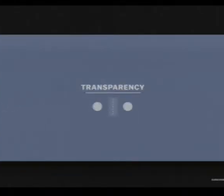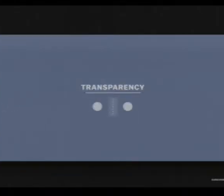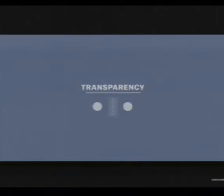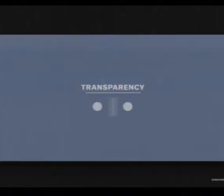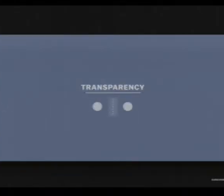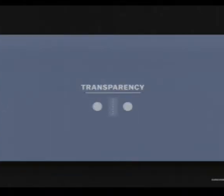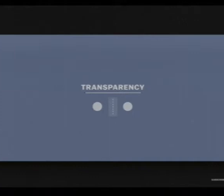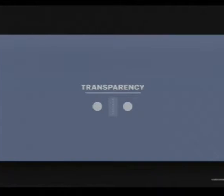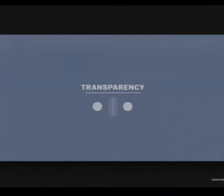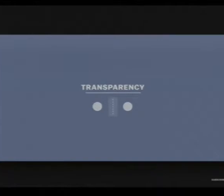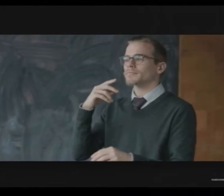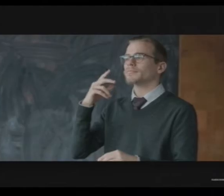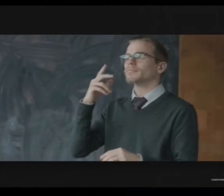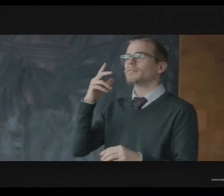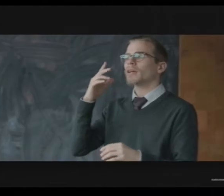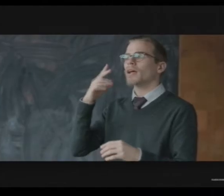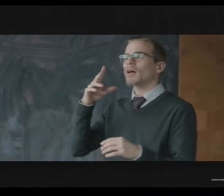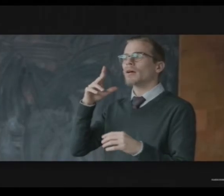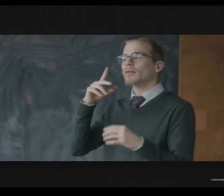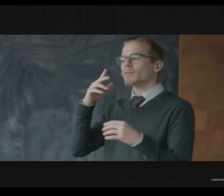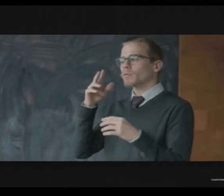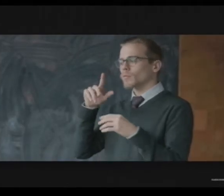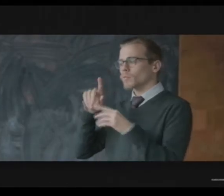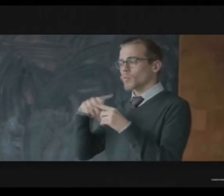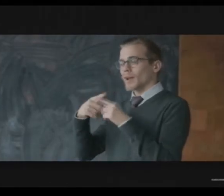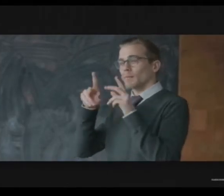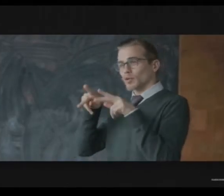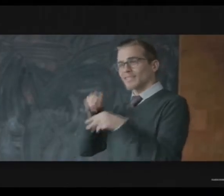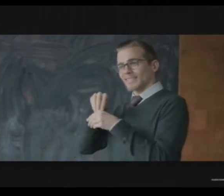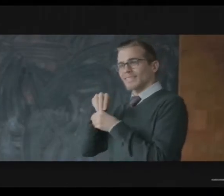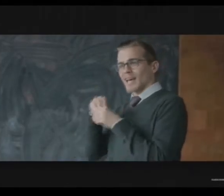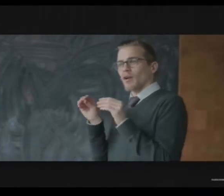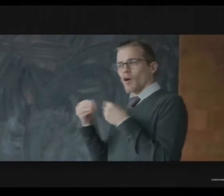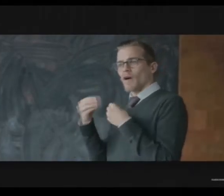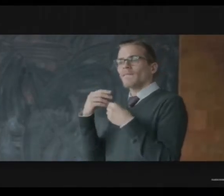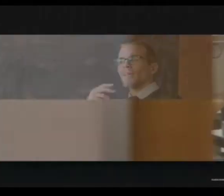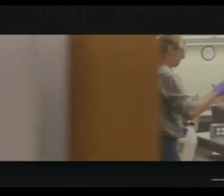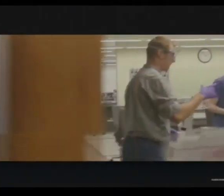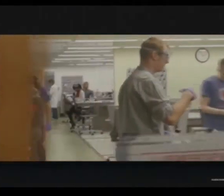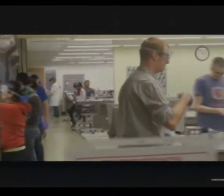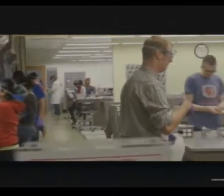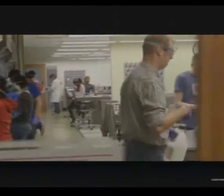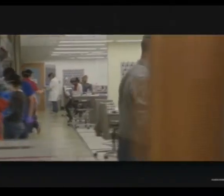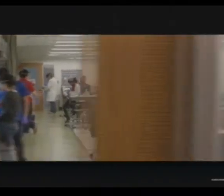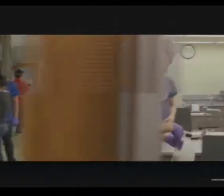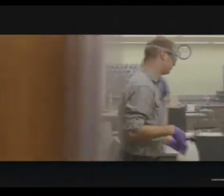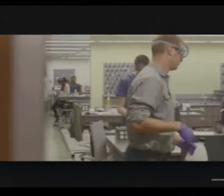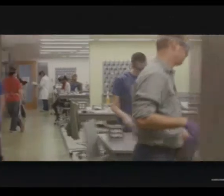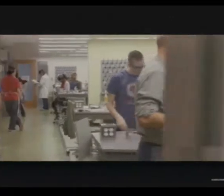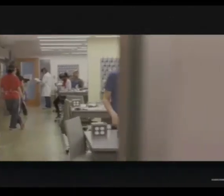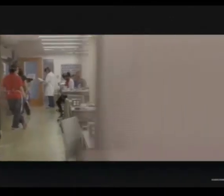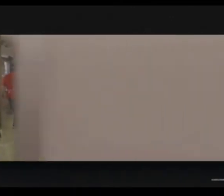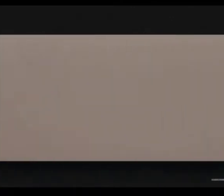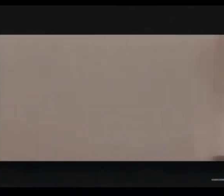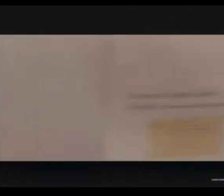Transparency of, say, doorways, so that when a person is in an office, they can either have a transparent doorway